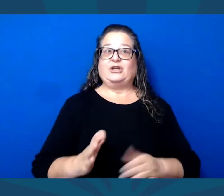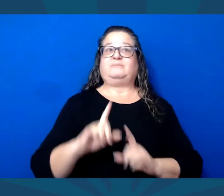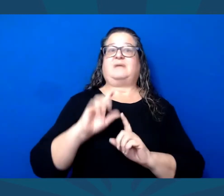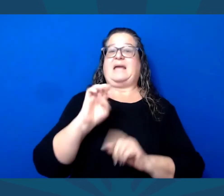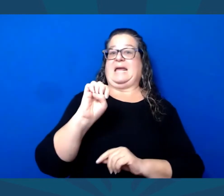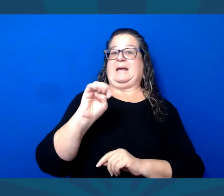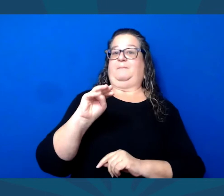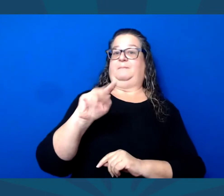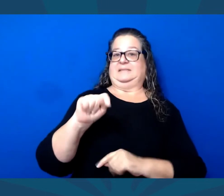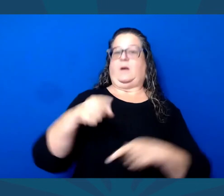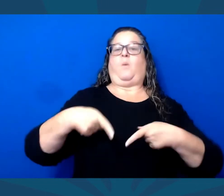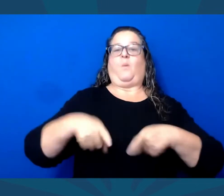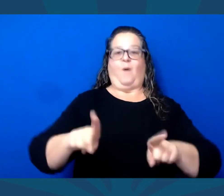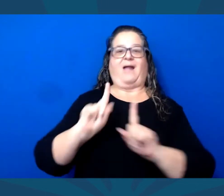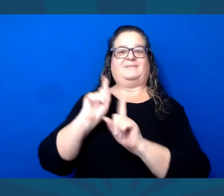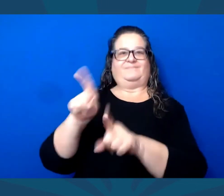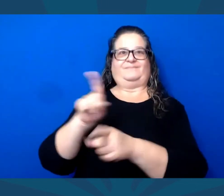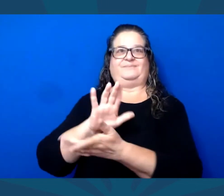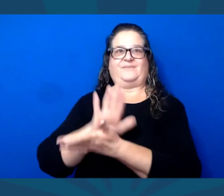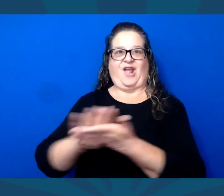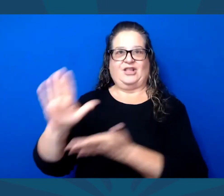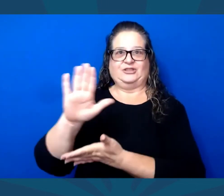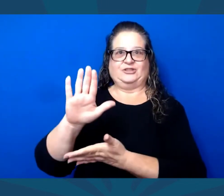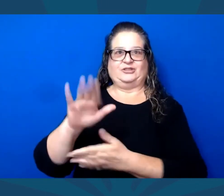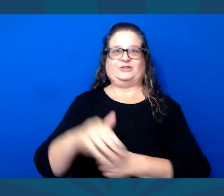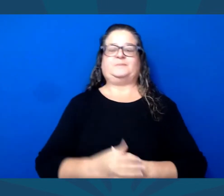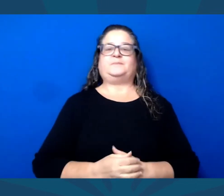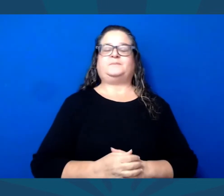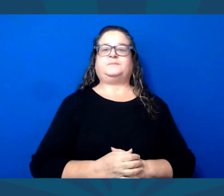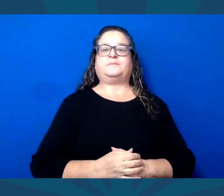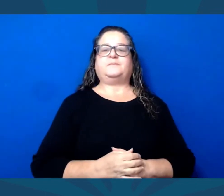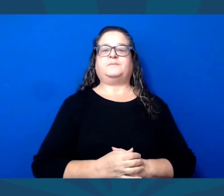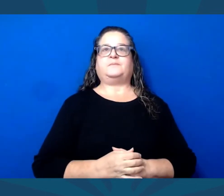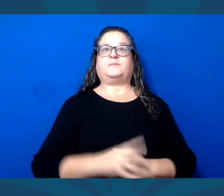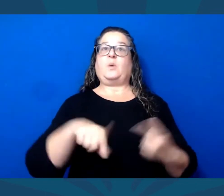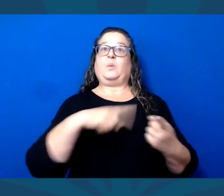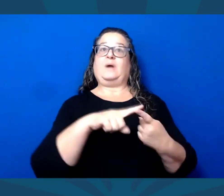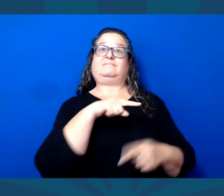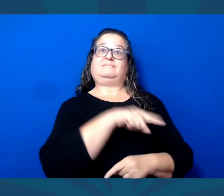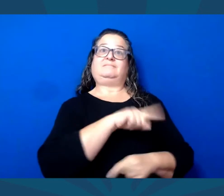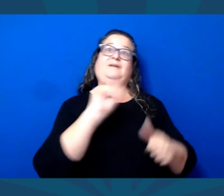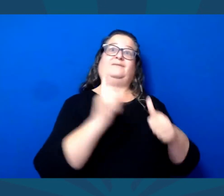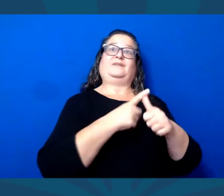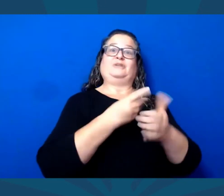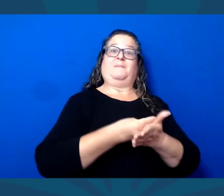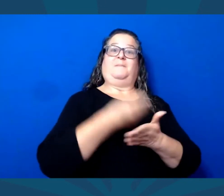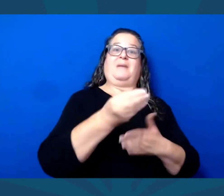the community as a waitress, tow truck driver, and EMT.